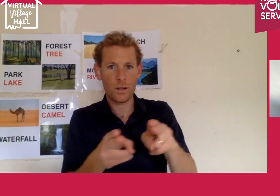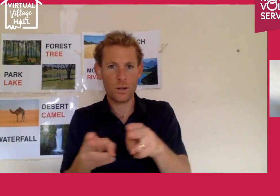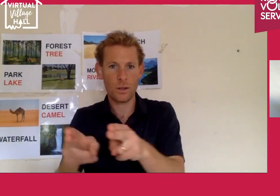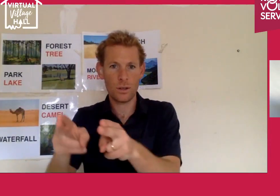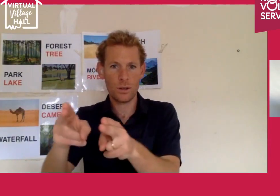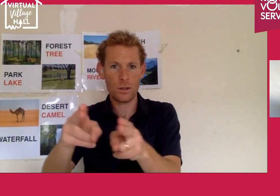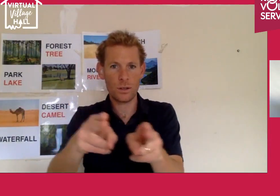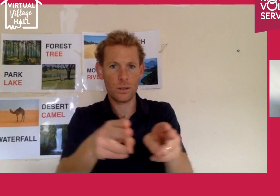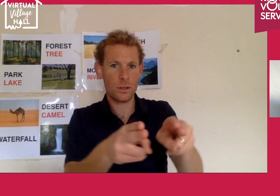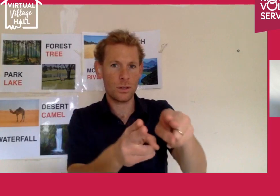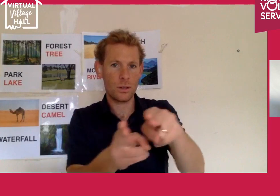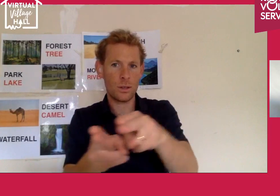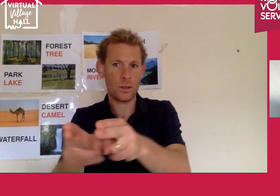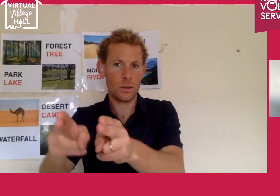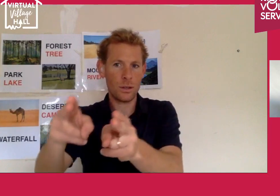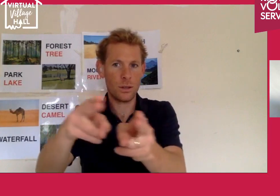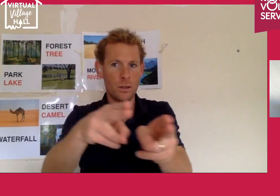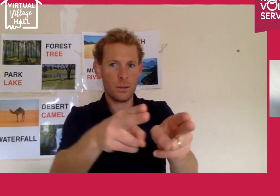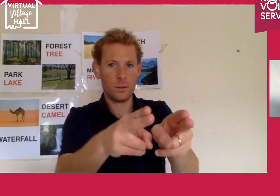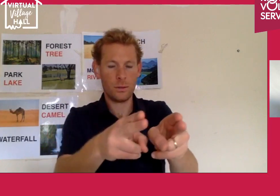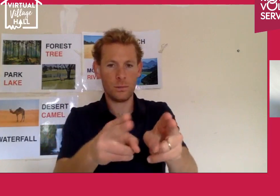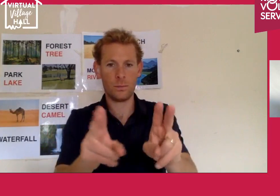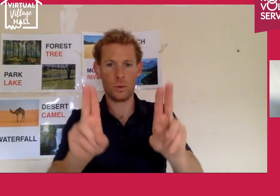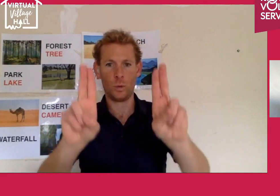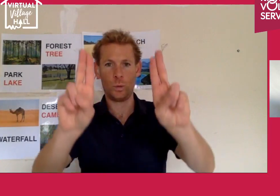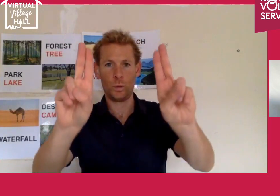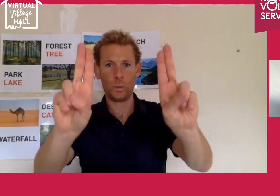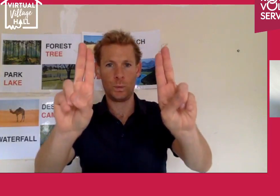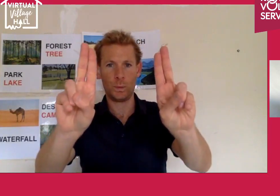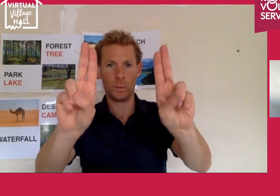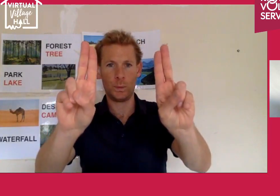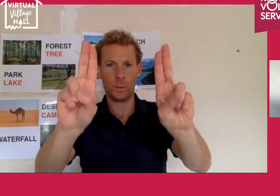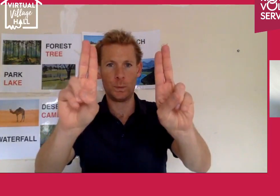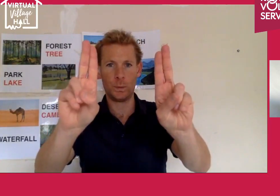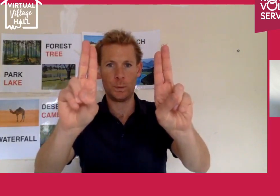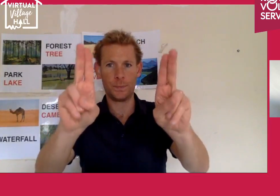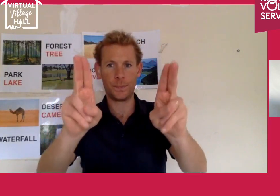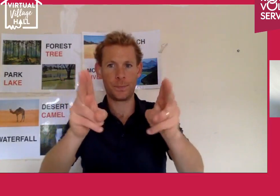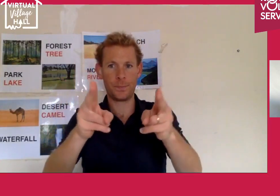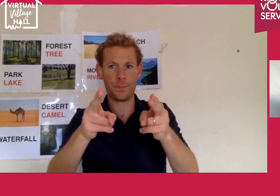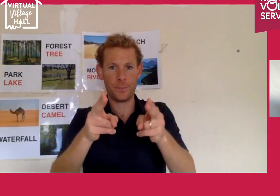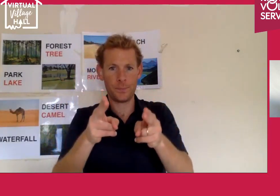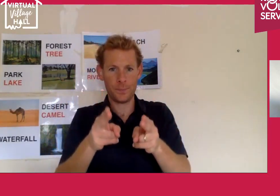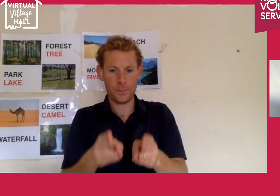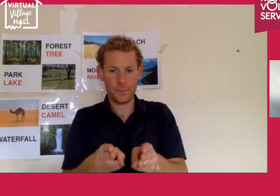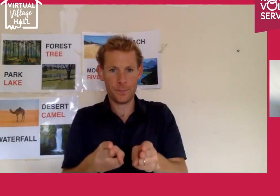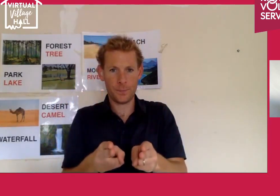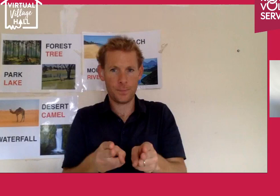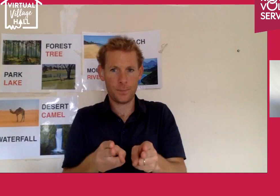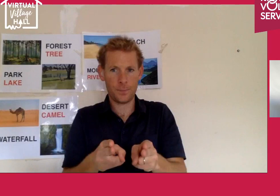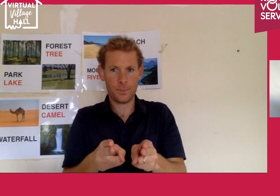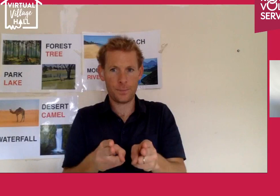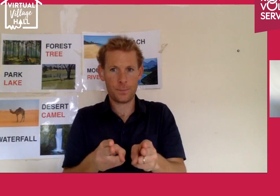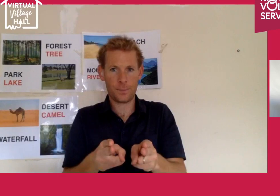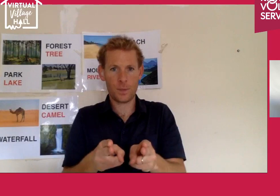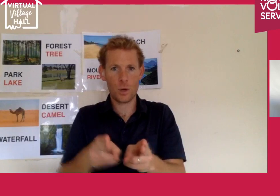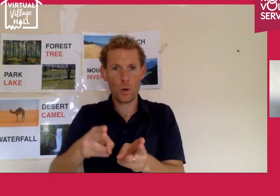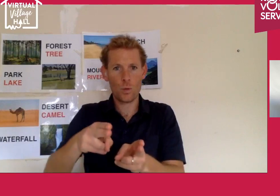2 fingers and then a winding stream. So 2 fingers together, 2 lots of 2, if you